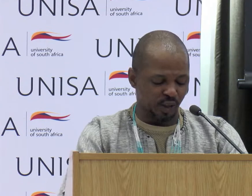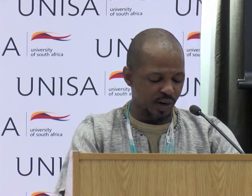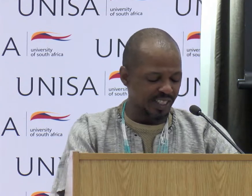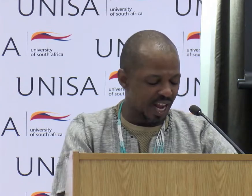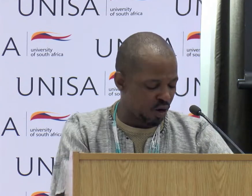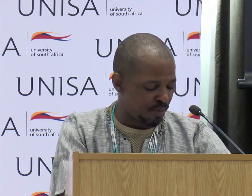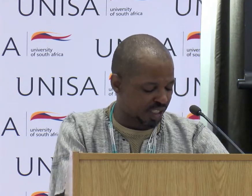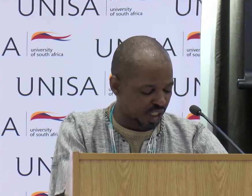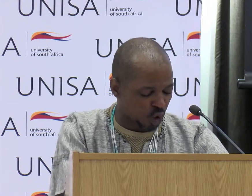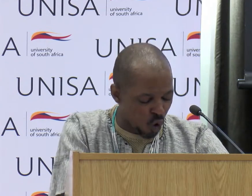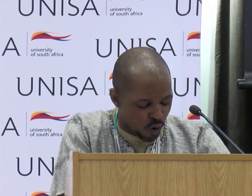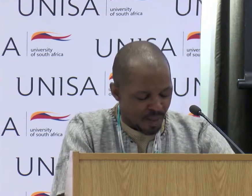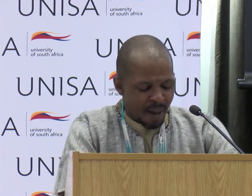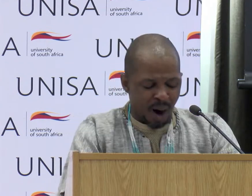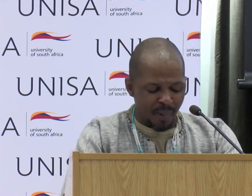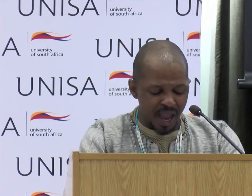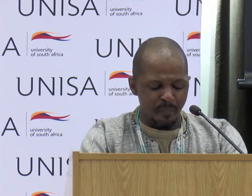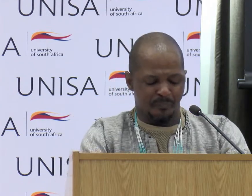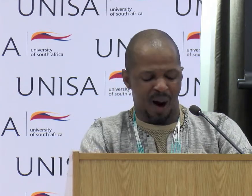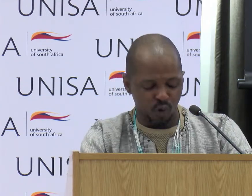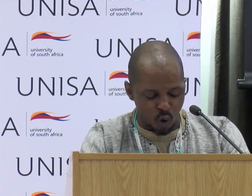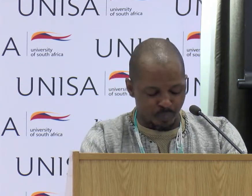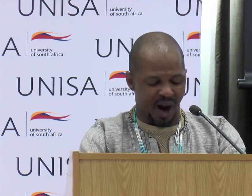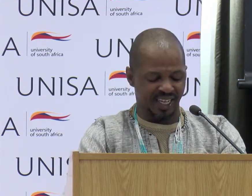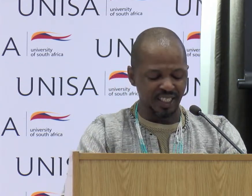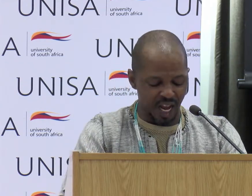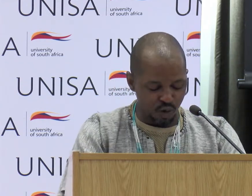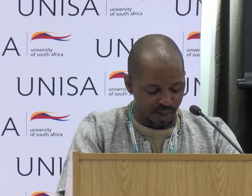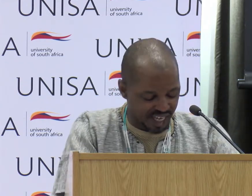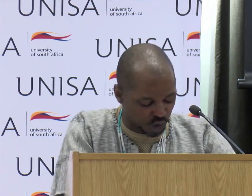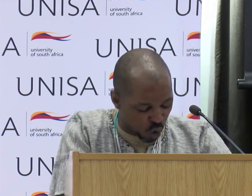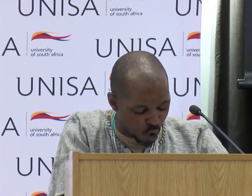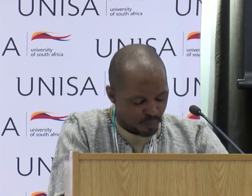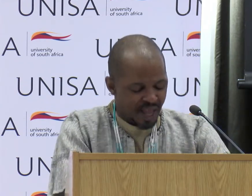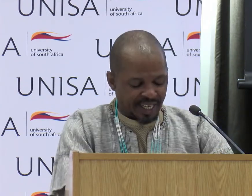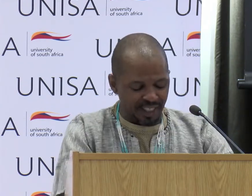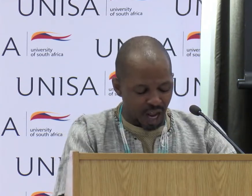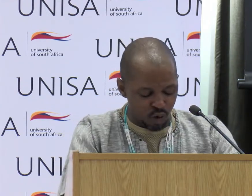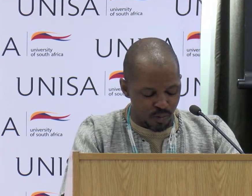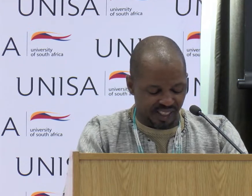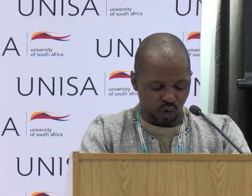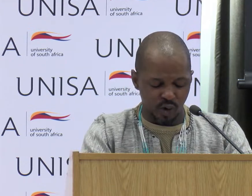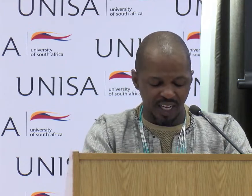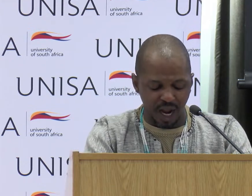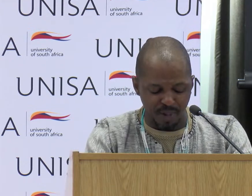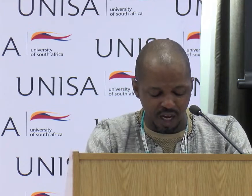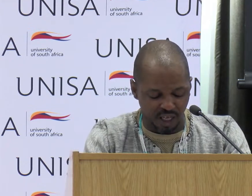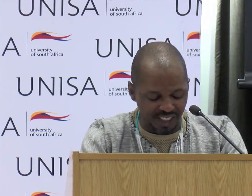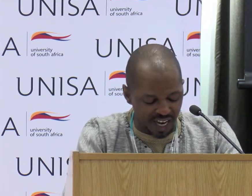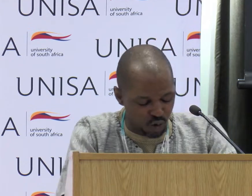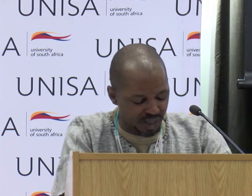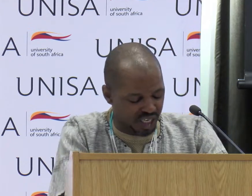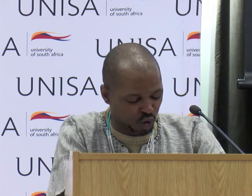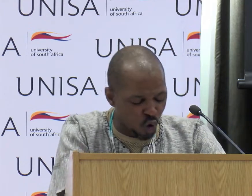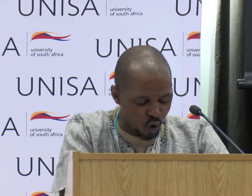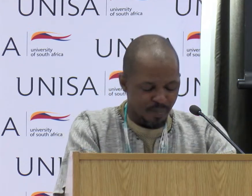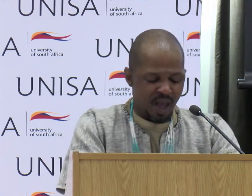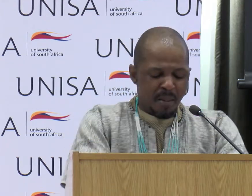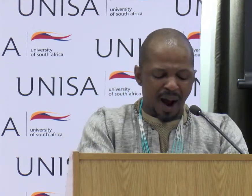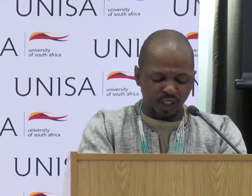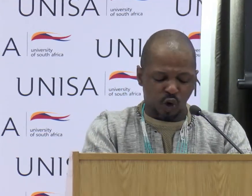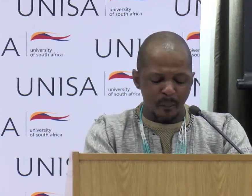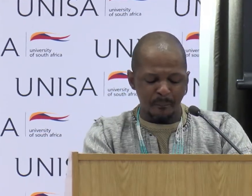yeelwimi zethu, ngenxa yeelwimi zethu. Mabayebhakubha ngenxa yeelwimi zethu, ngenxa yeelwimi zethu, ngenxa yeelwimi